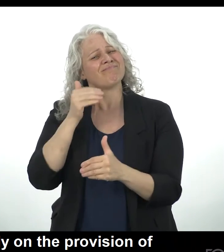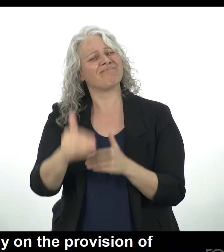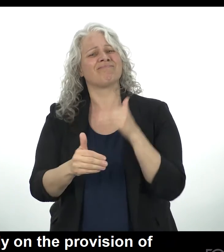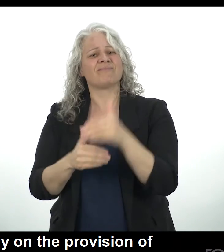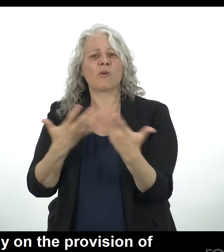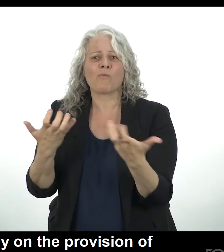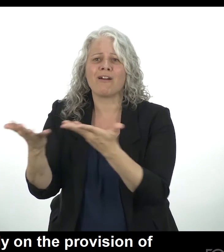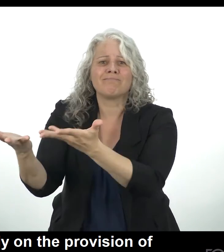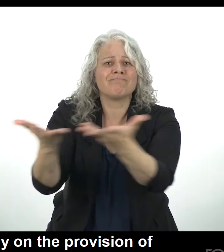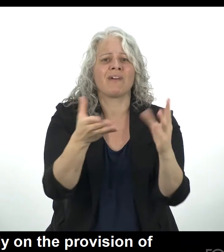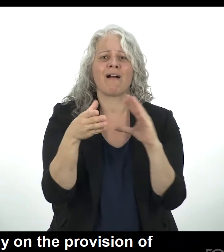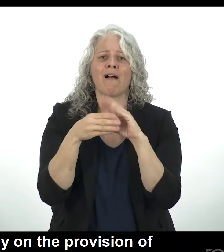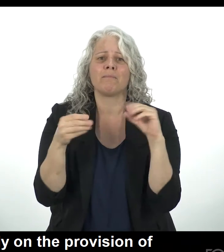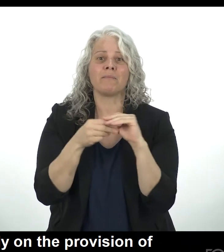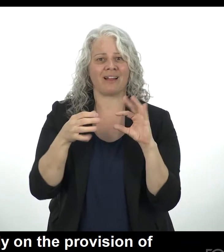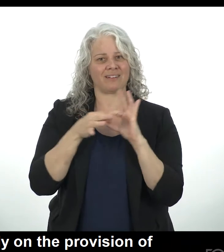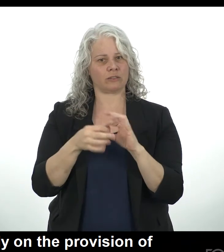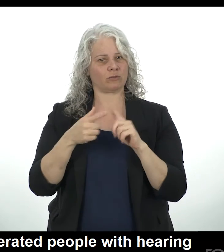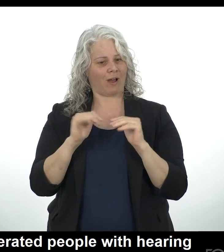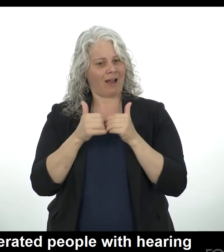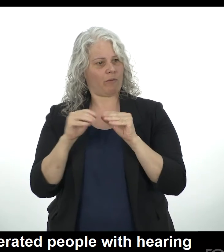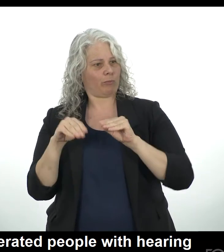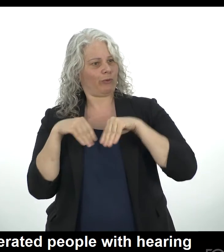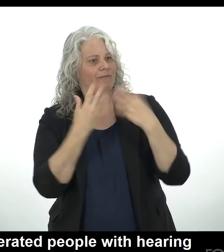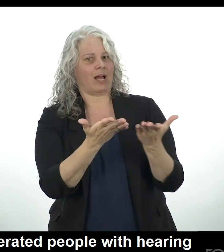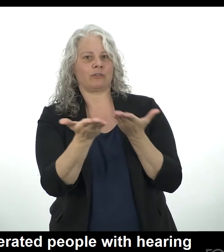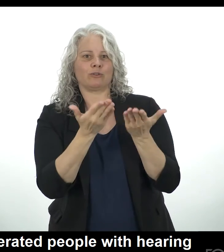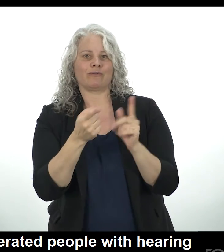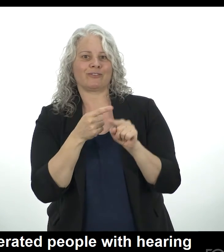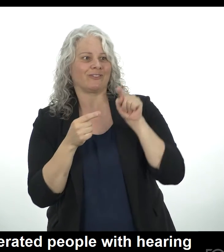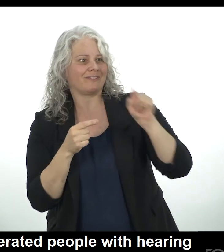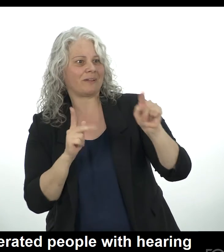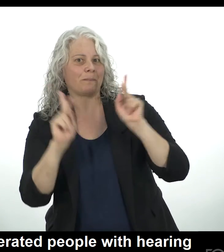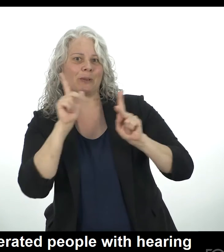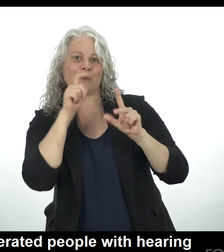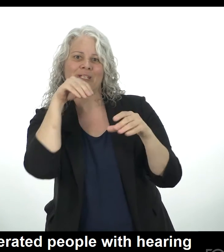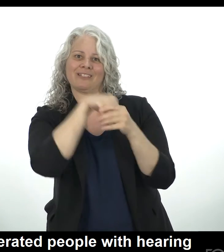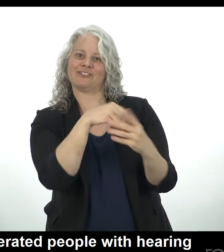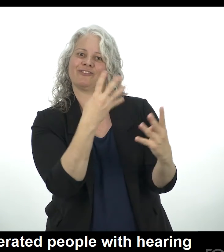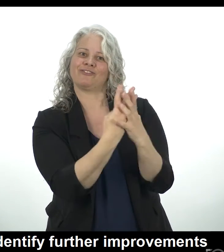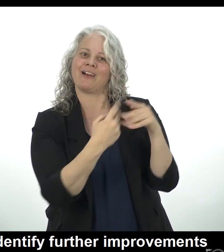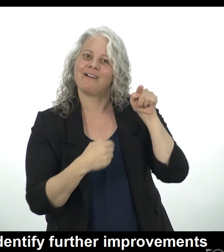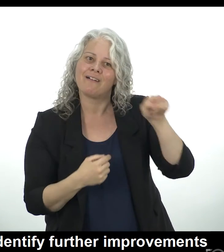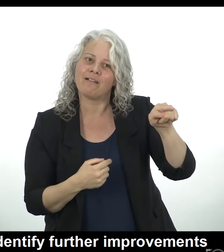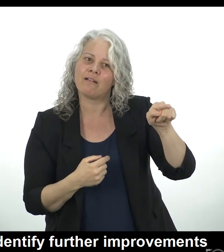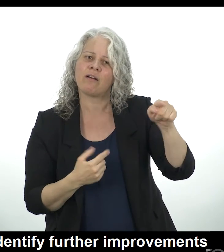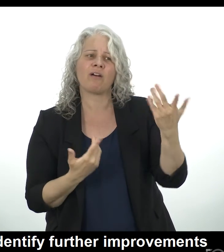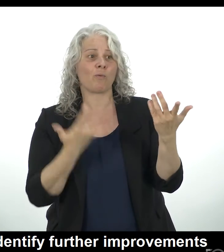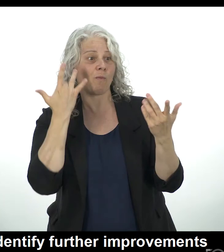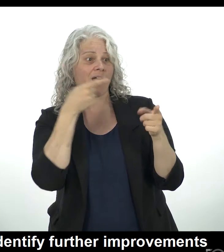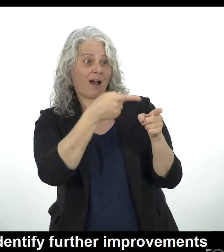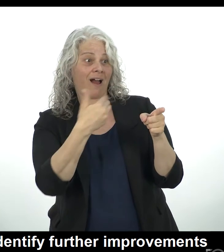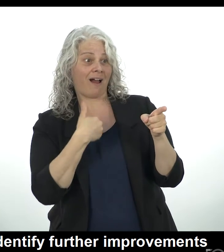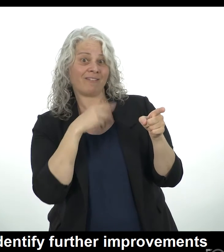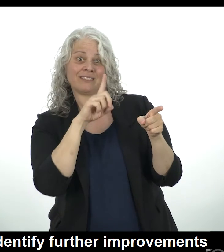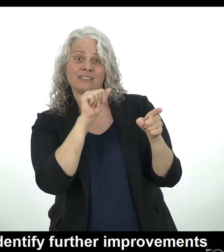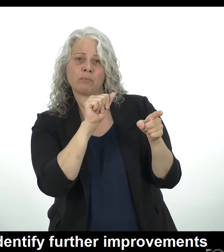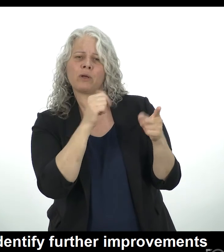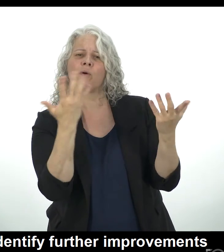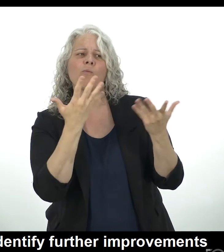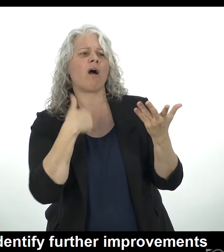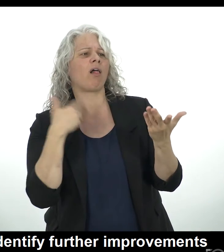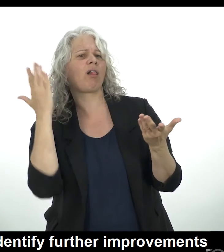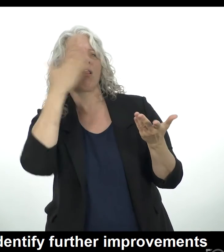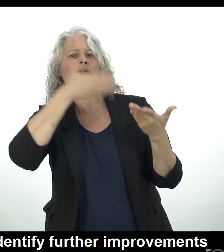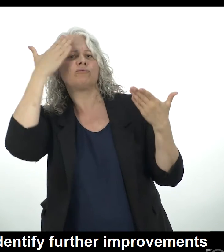seeking comment more broadly on the provision of communication services to incarcerated people with hearing and speech disabilities in order